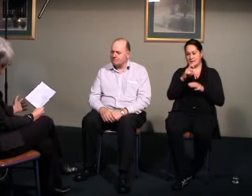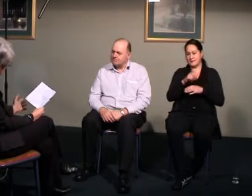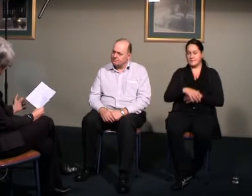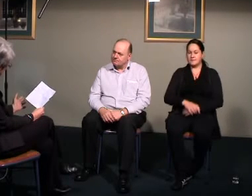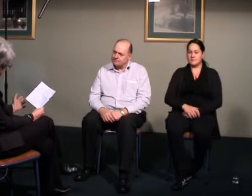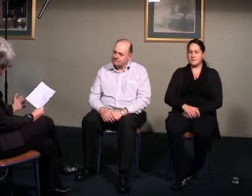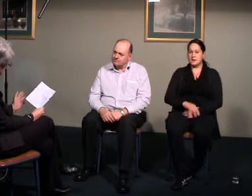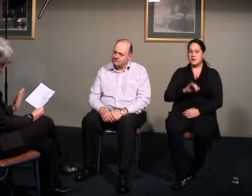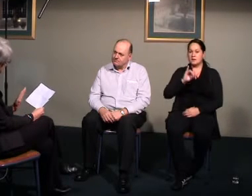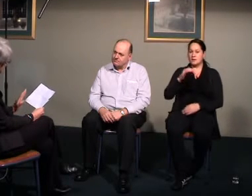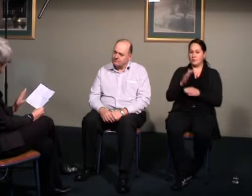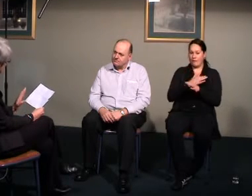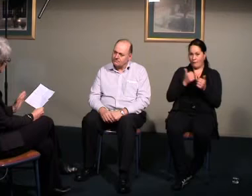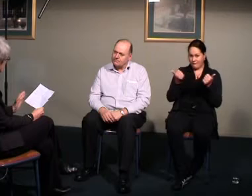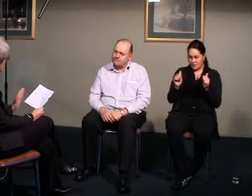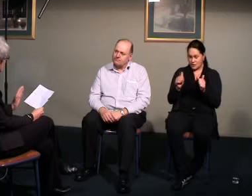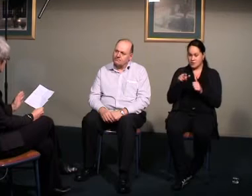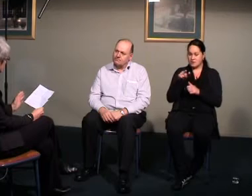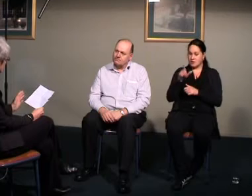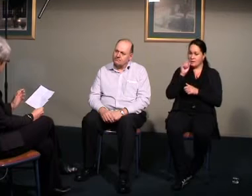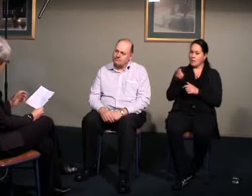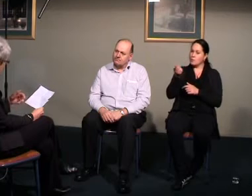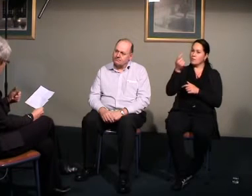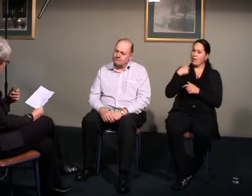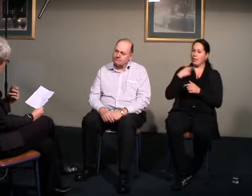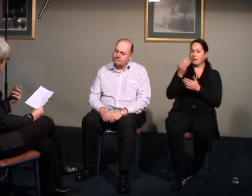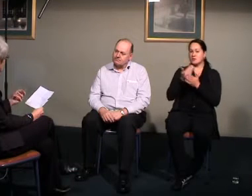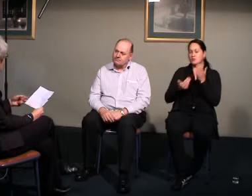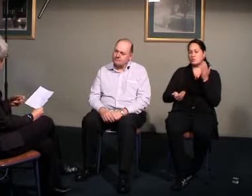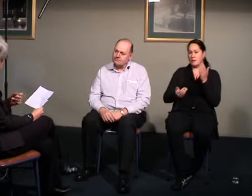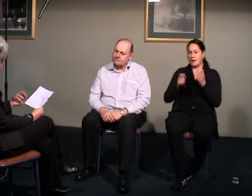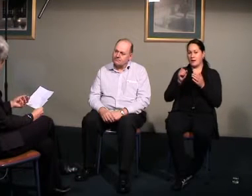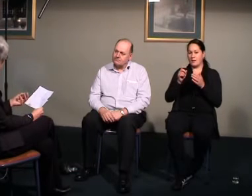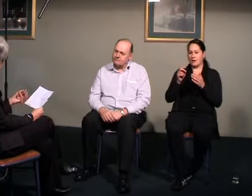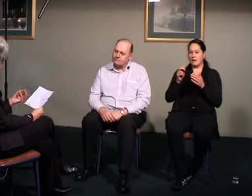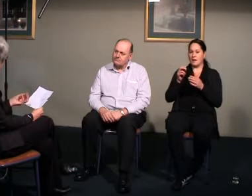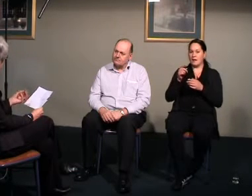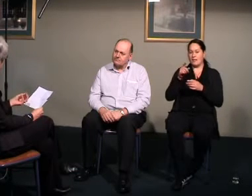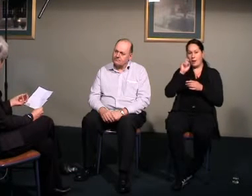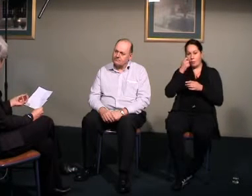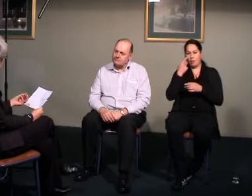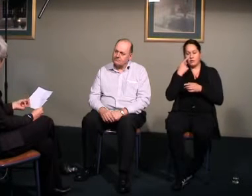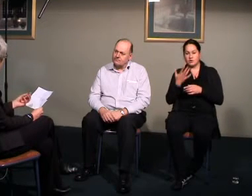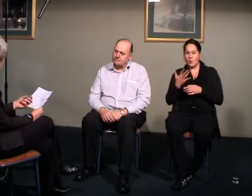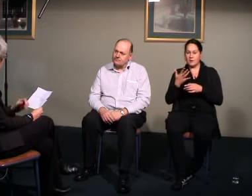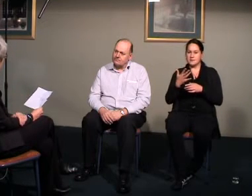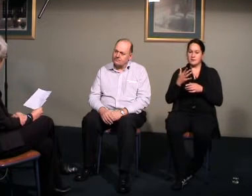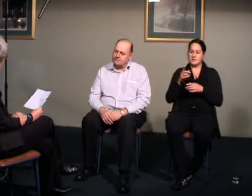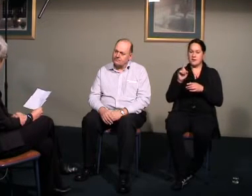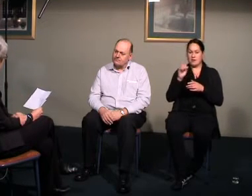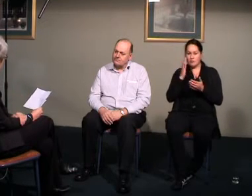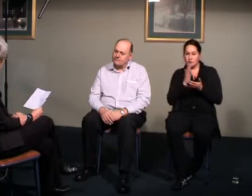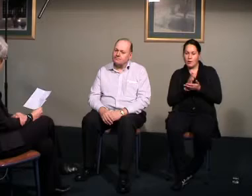To finish, can you share a story with us that would show us something of the essence of the